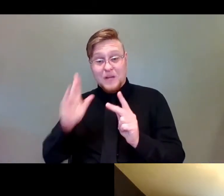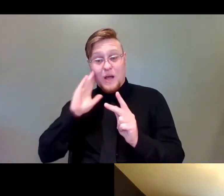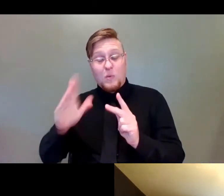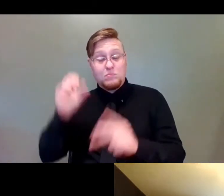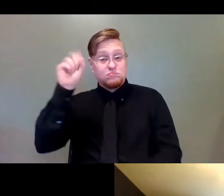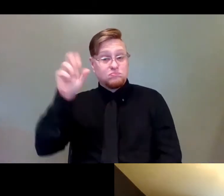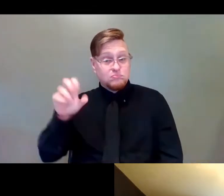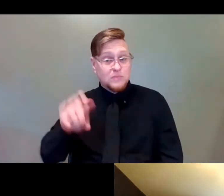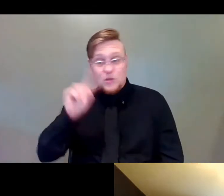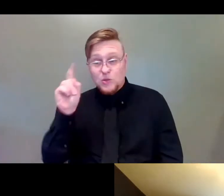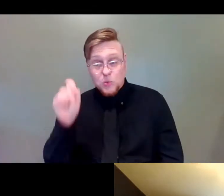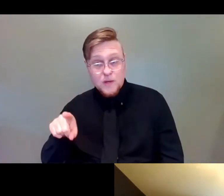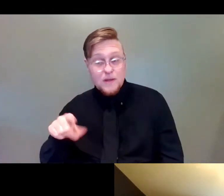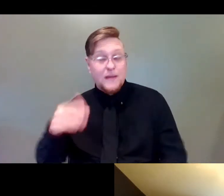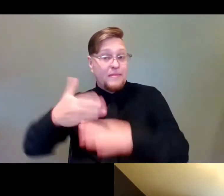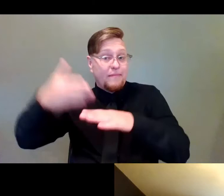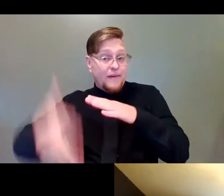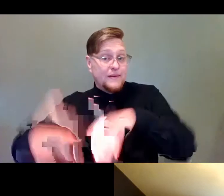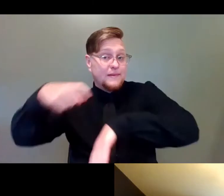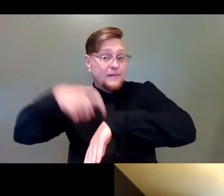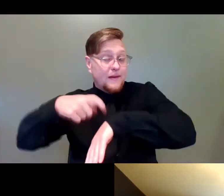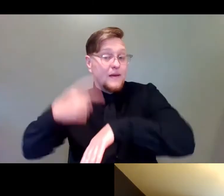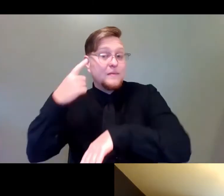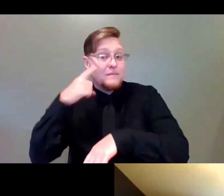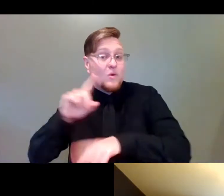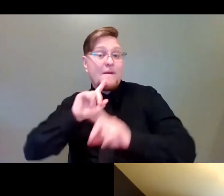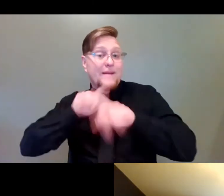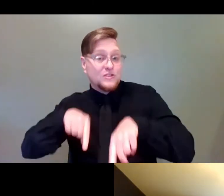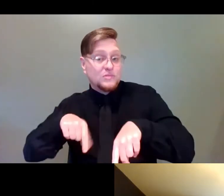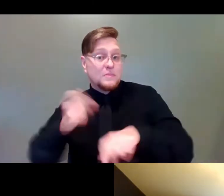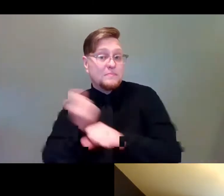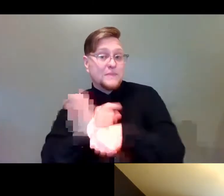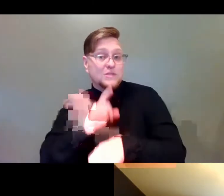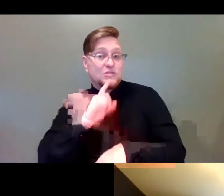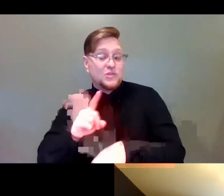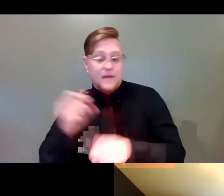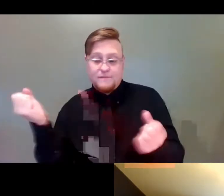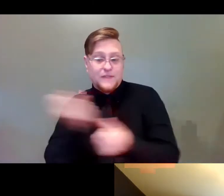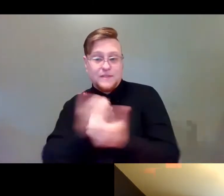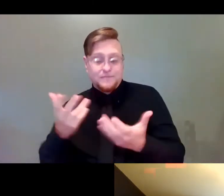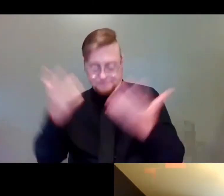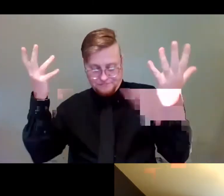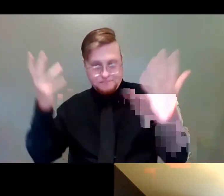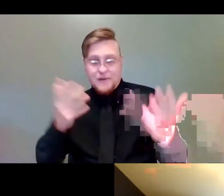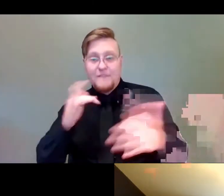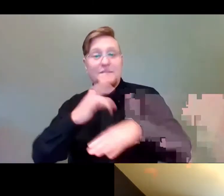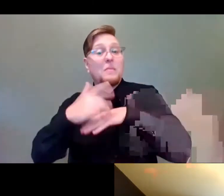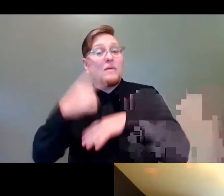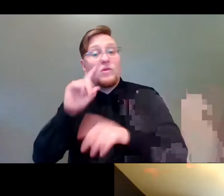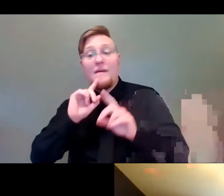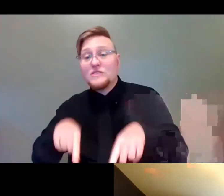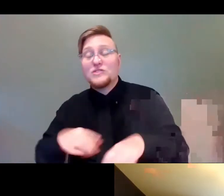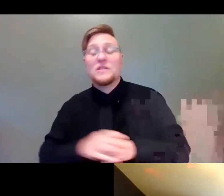Susan's done, we'll leave some time at the end for that. I'll make sure we get to it. I'll make sure that those questions get out there and we can have some discussion